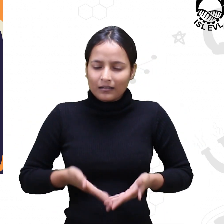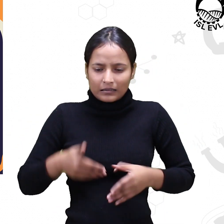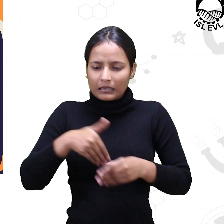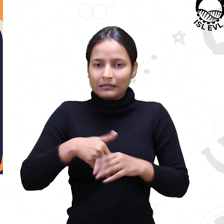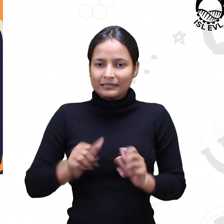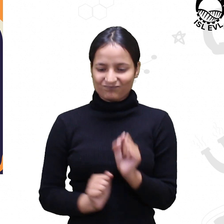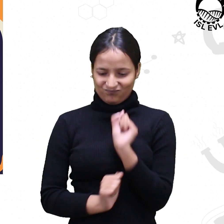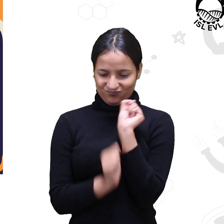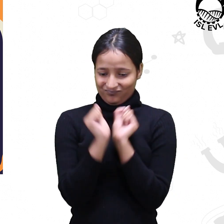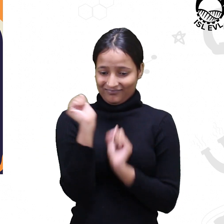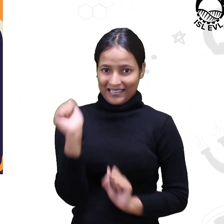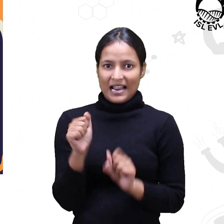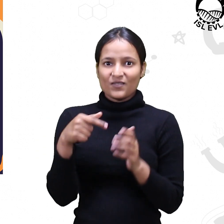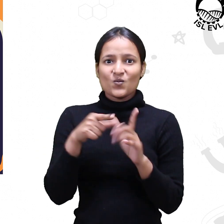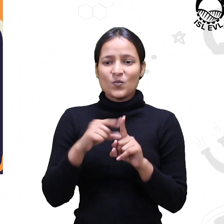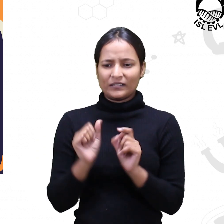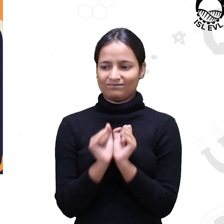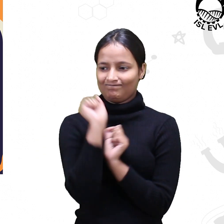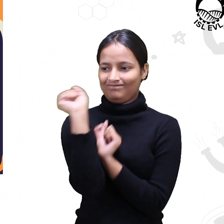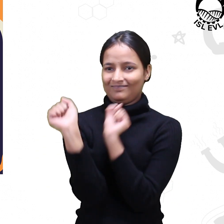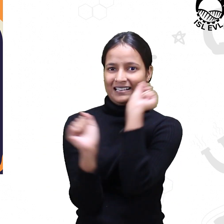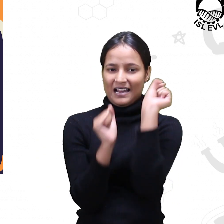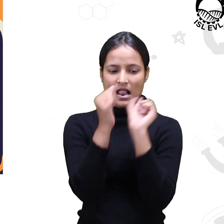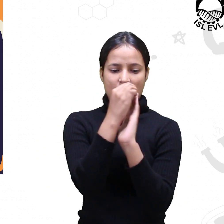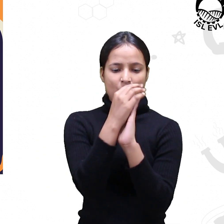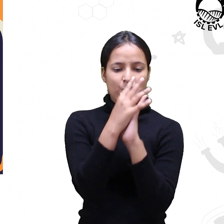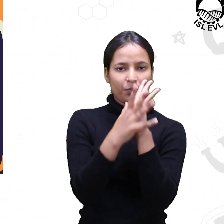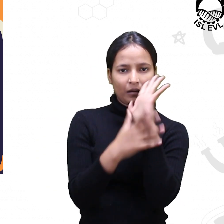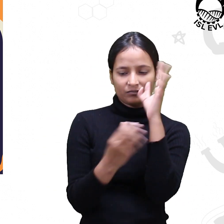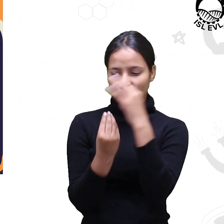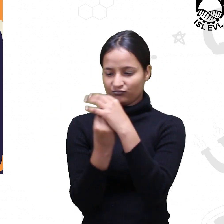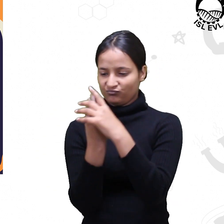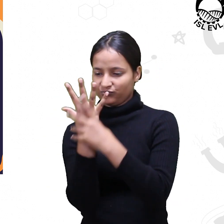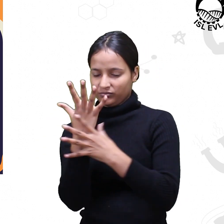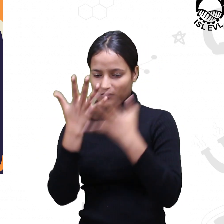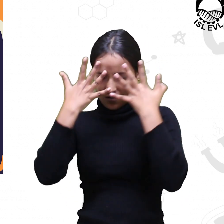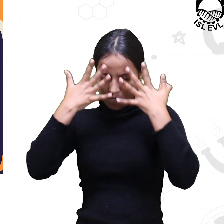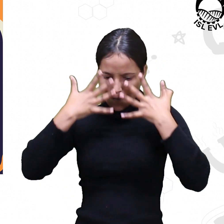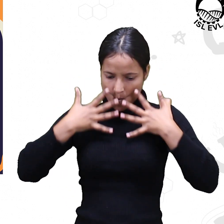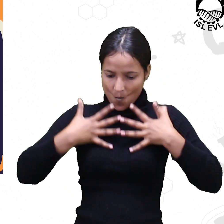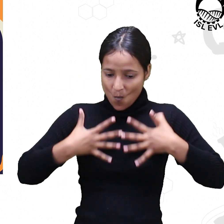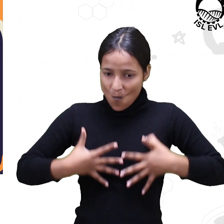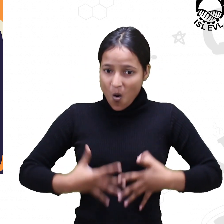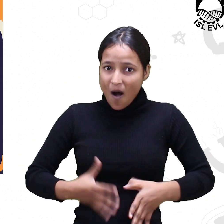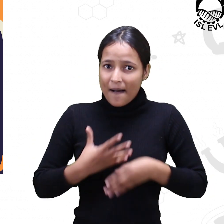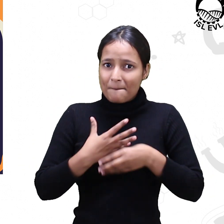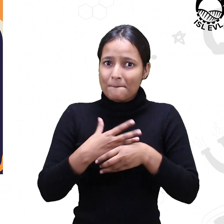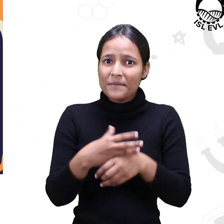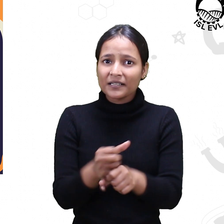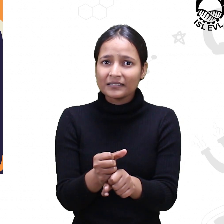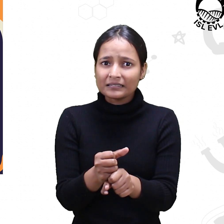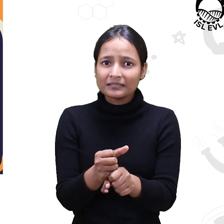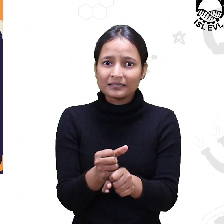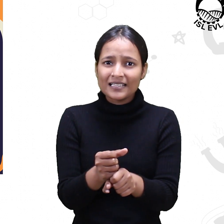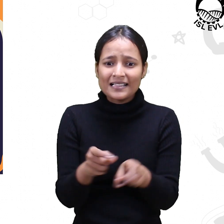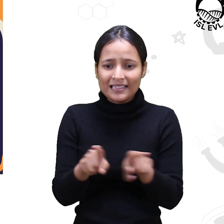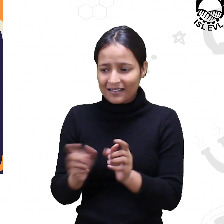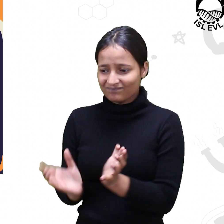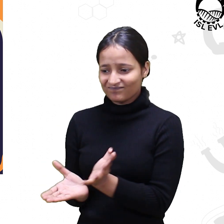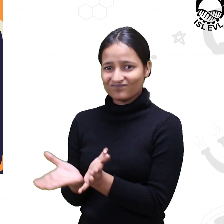of a baby to form a certain shape, there has to be some kind of pressure that needs to be applied to